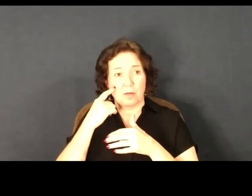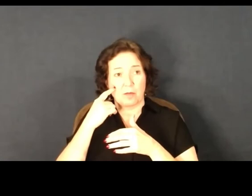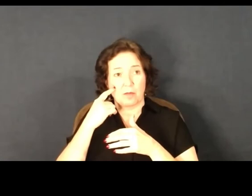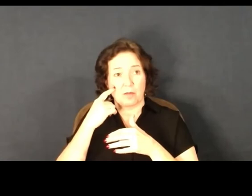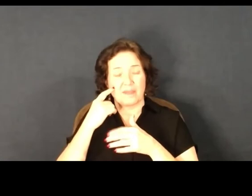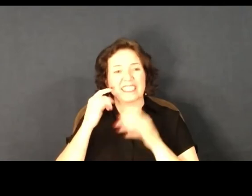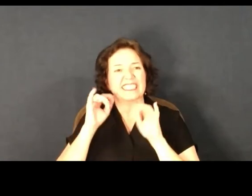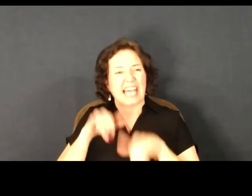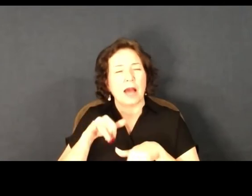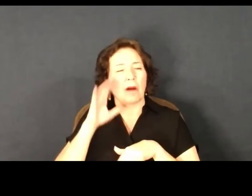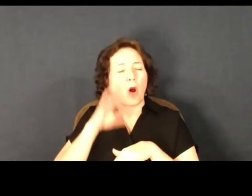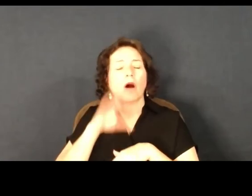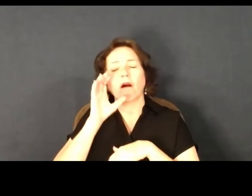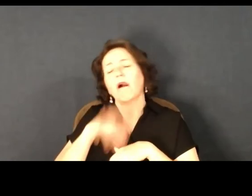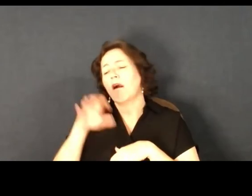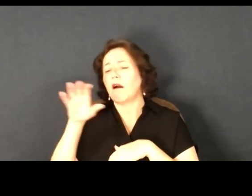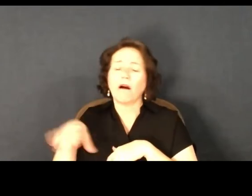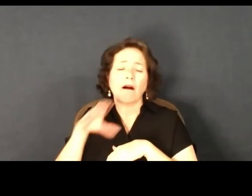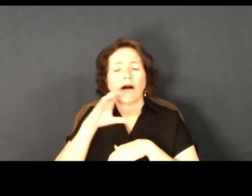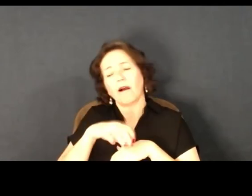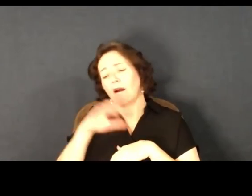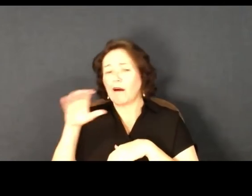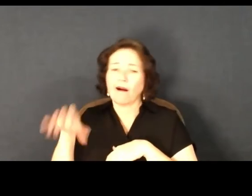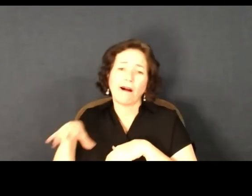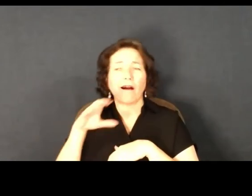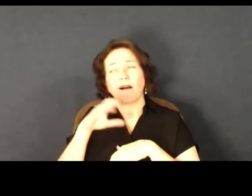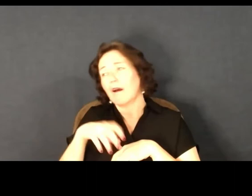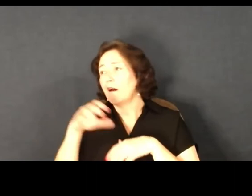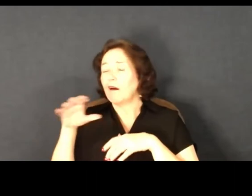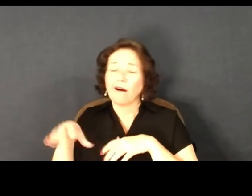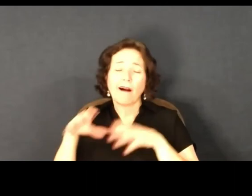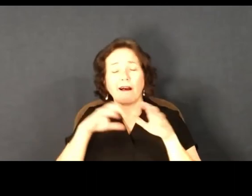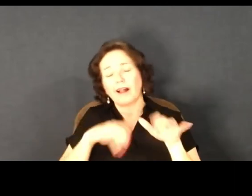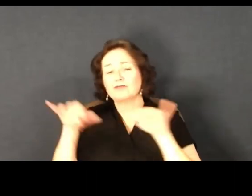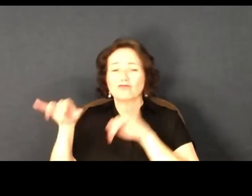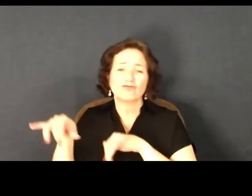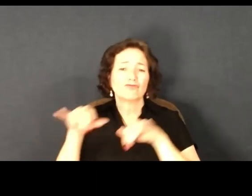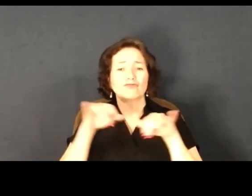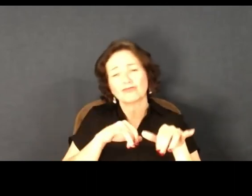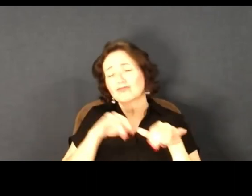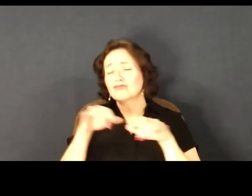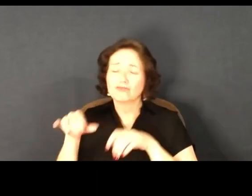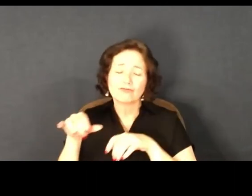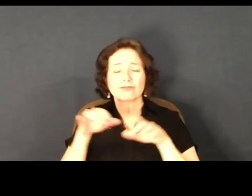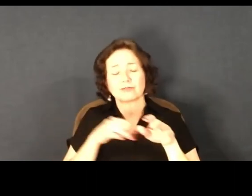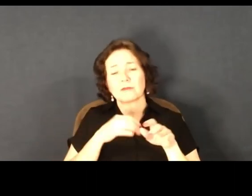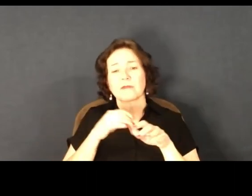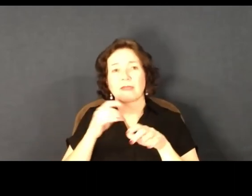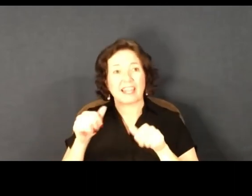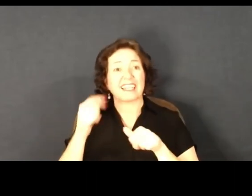Bailando por aquí, bailando por allá, bailando por arriba, bailando por